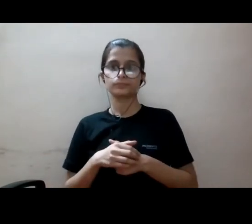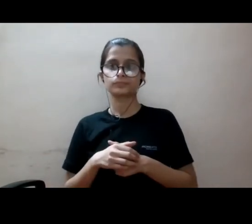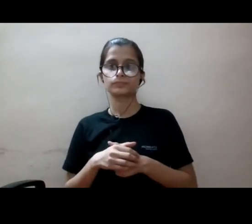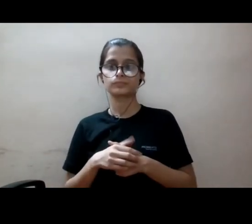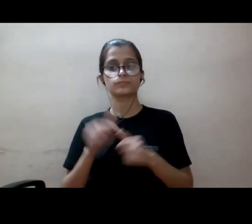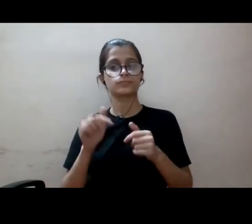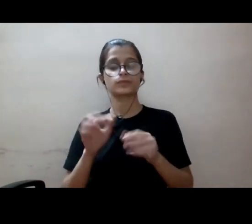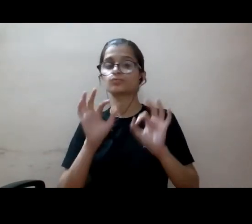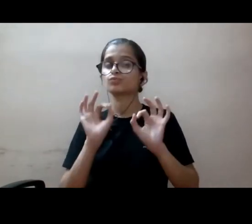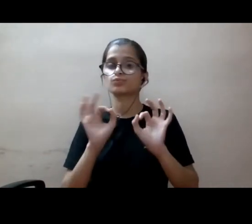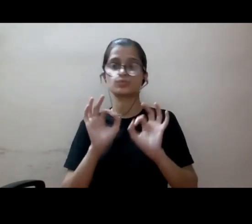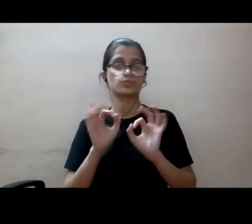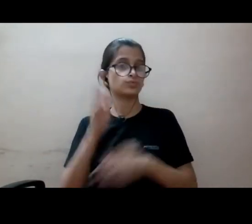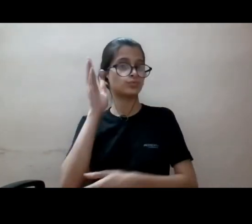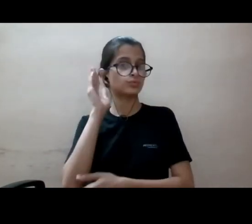discussion